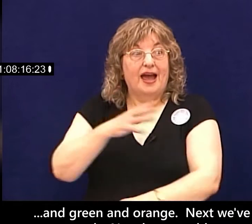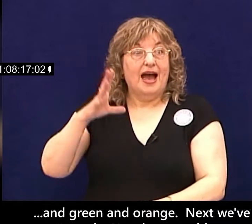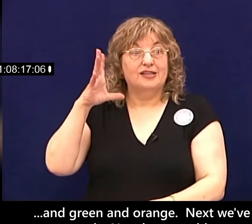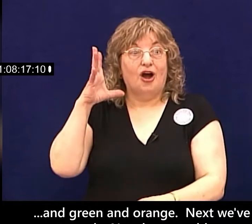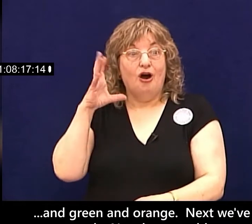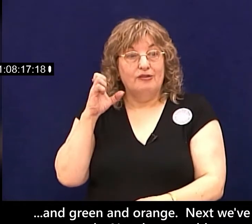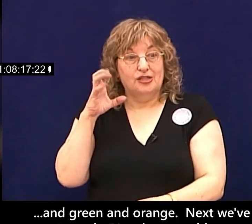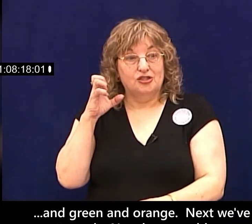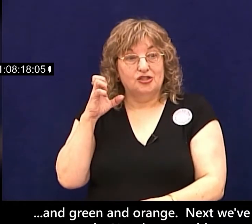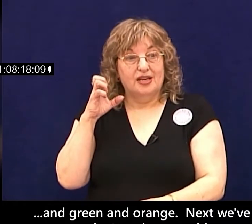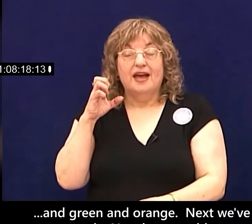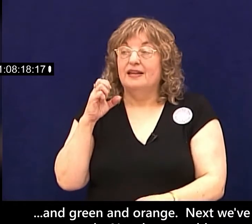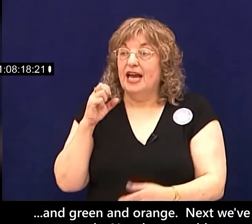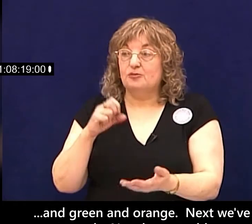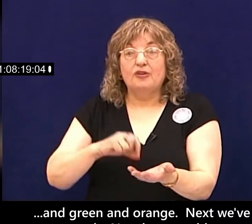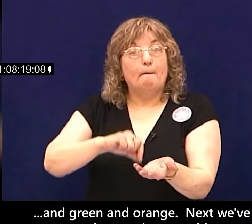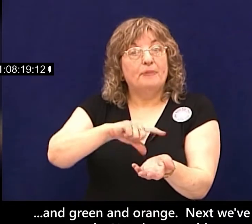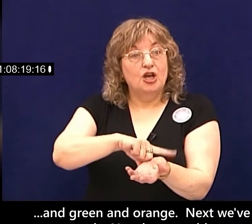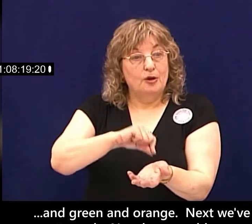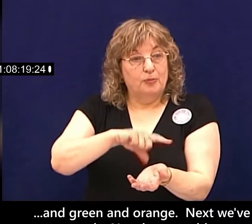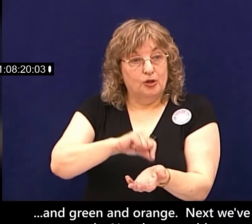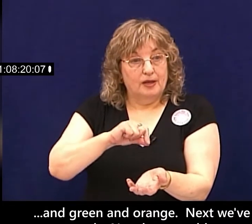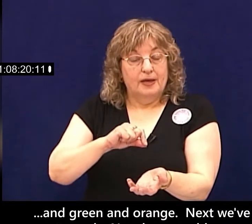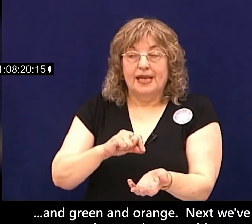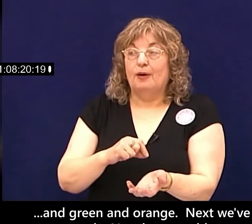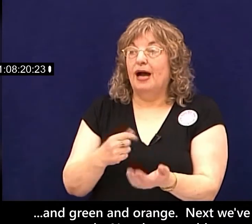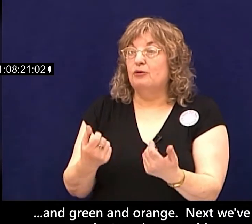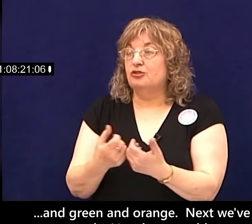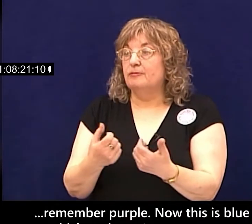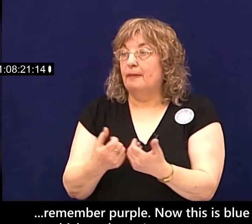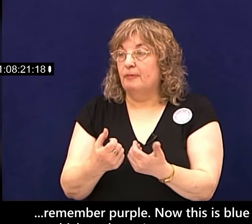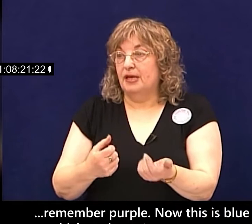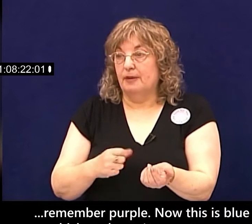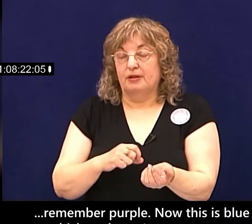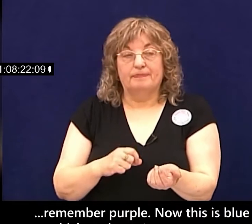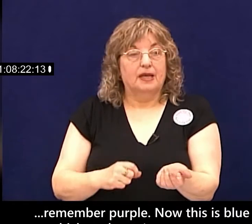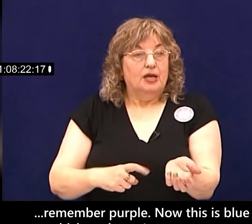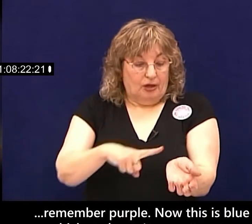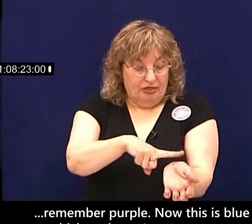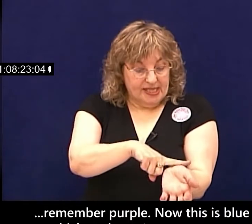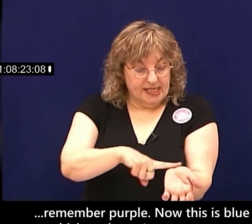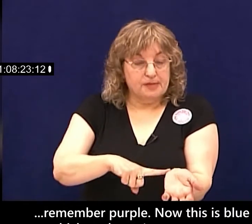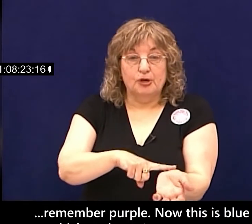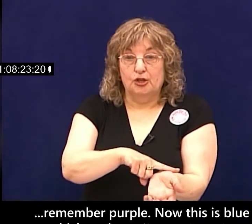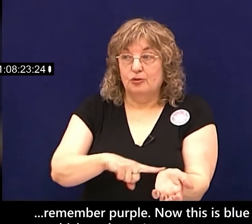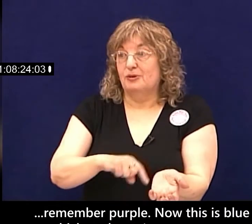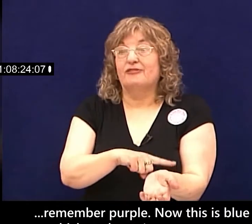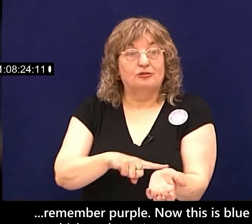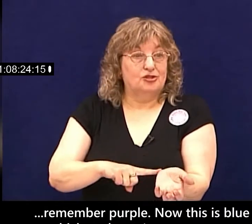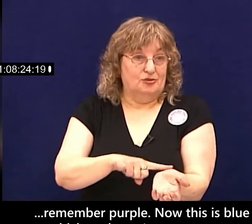and orange. Next we've got purple. Now how would you remember purple? Now this is blue, which we haven't come to yet,